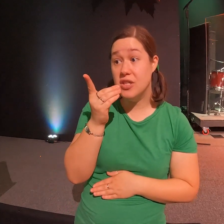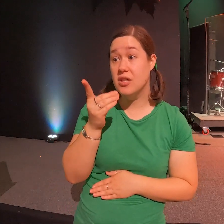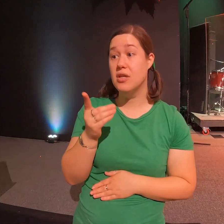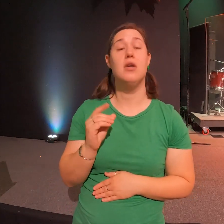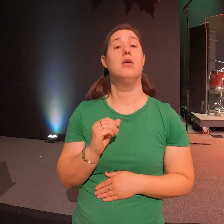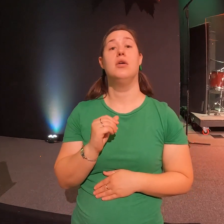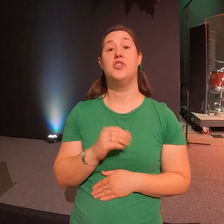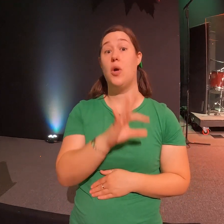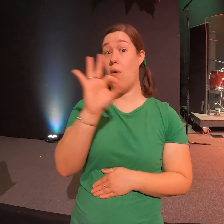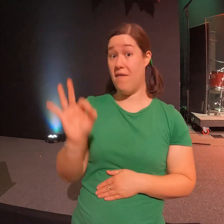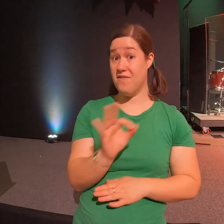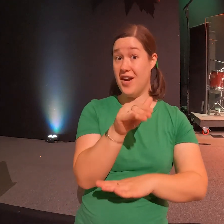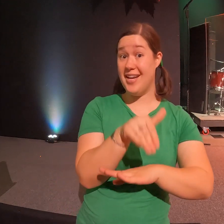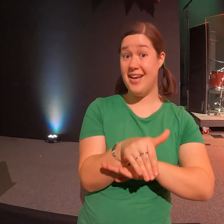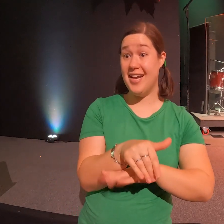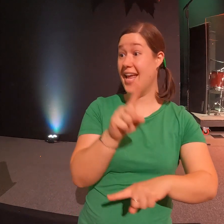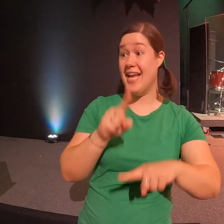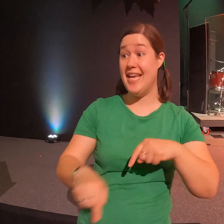no.